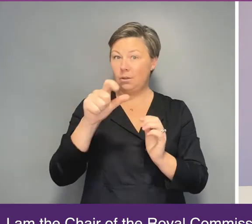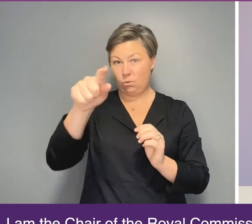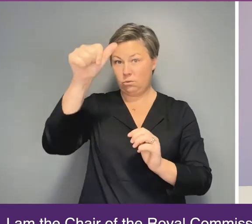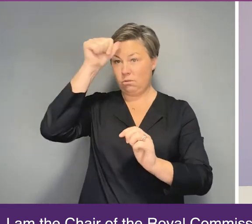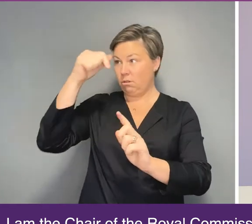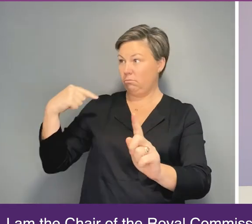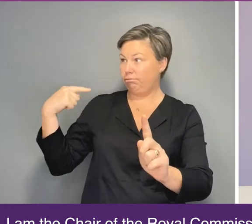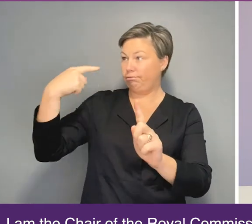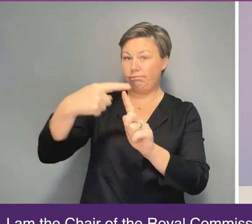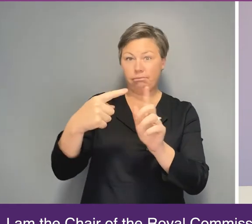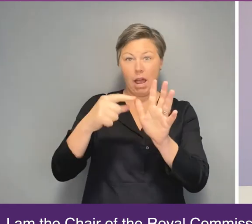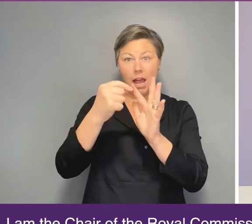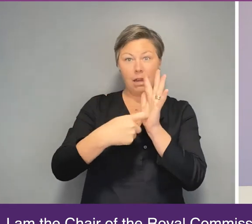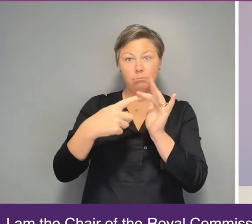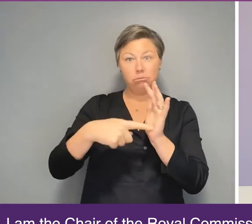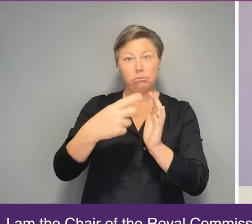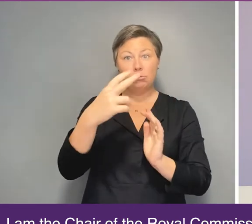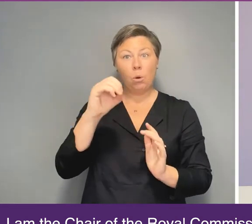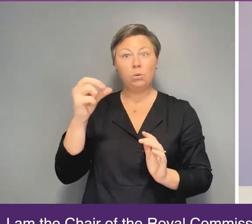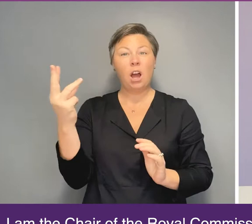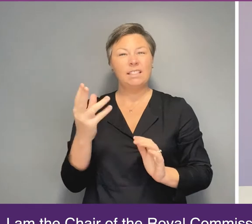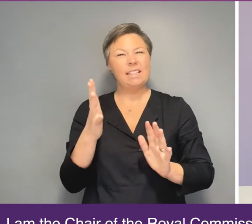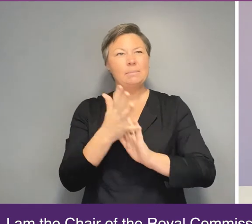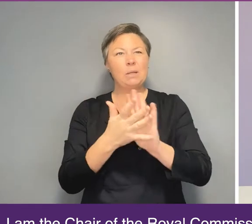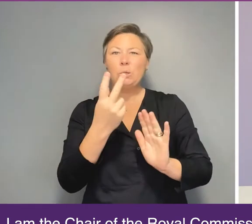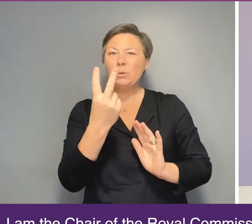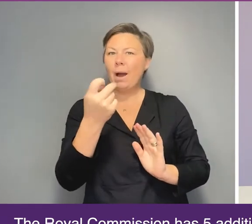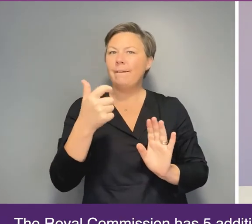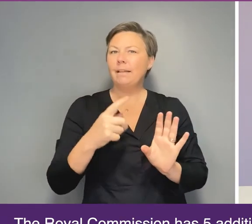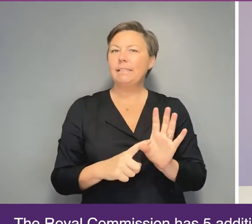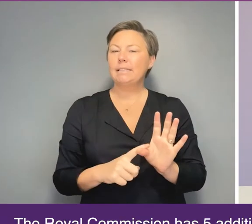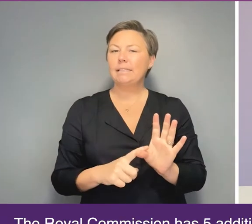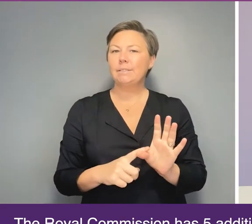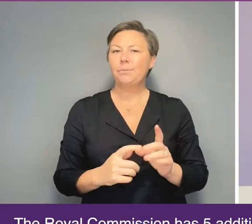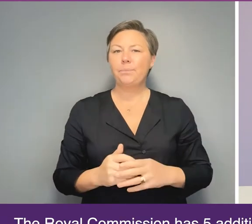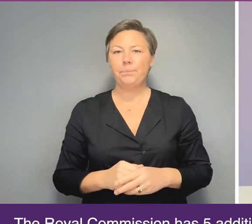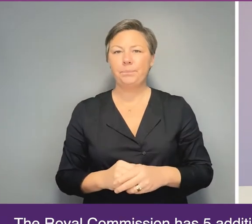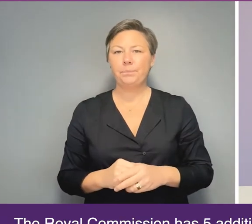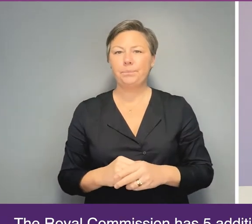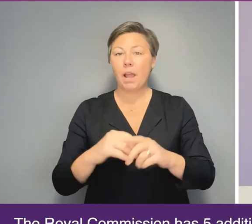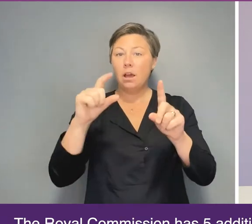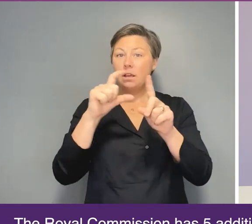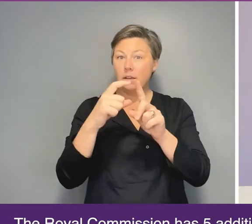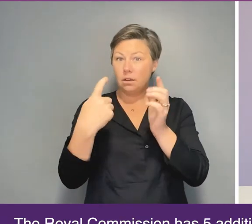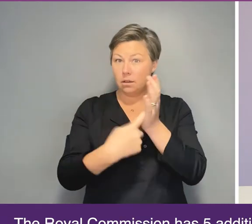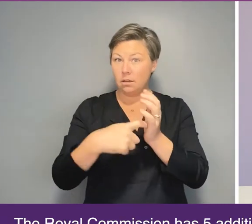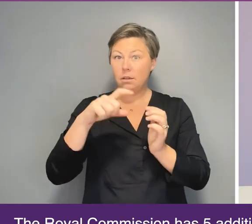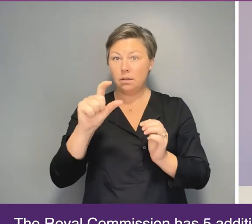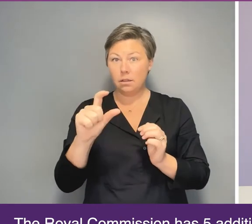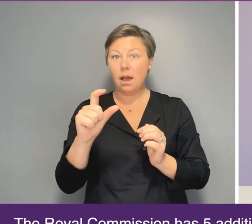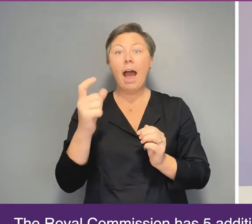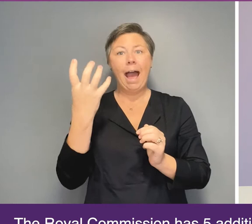since April 2019, about two and a half years ago. The Royal Commission has five additional